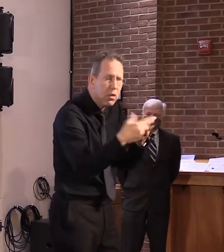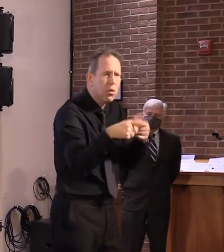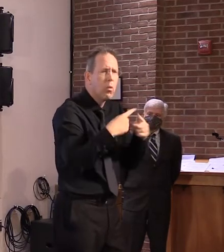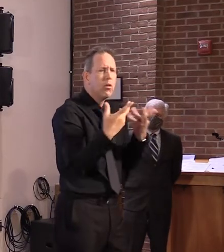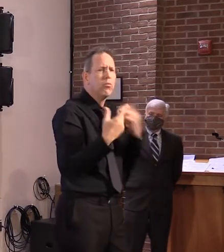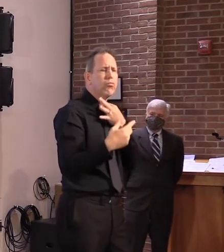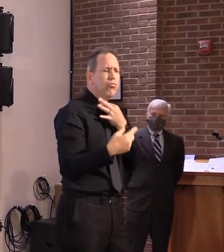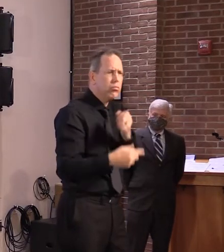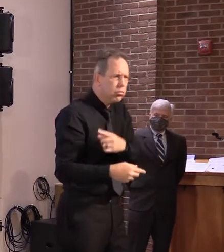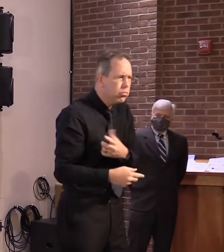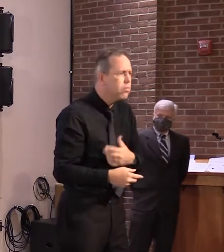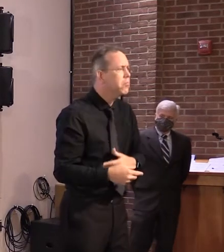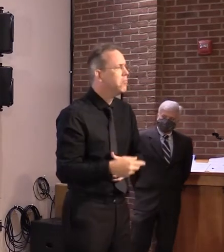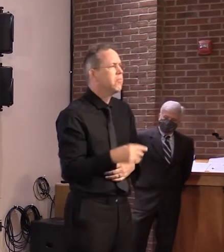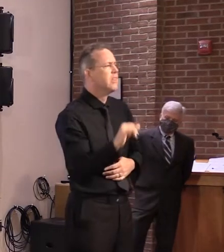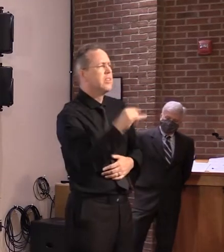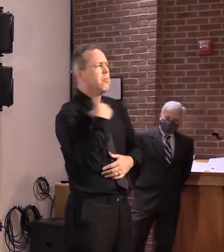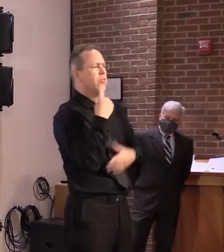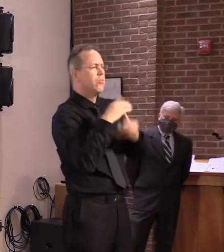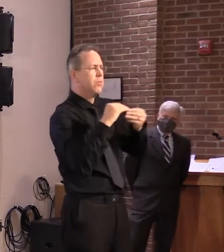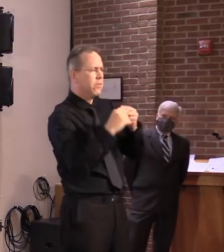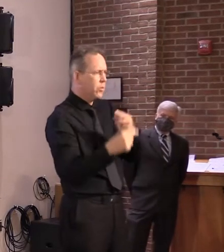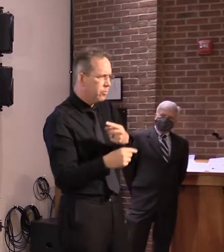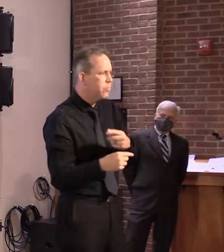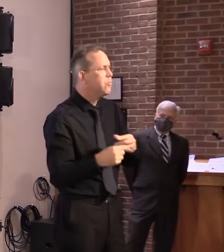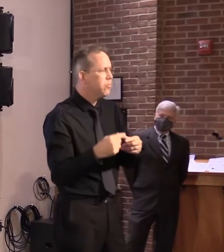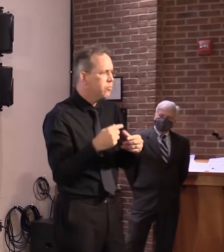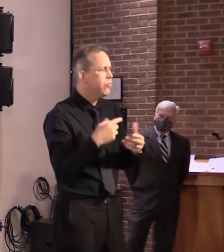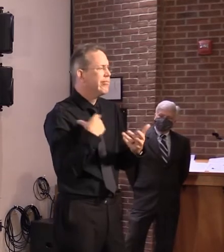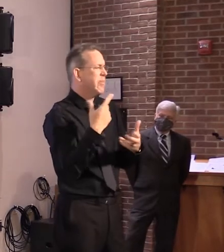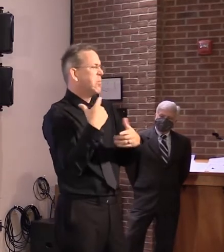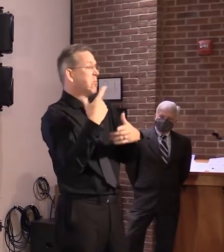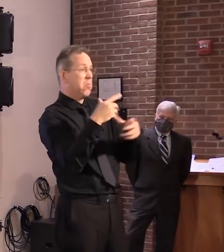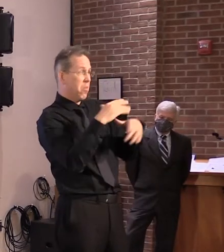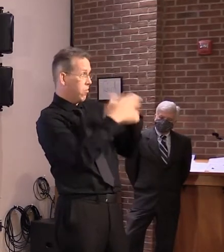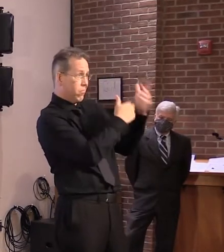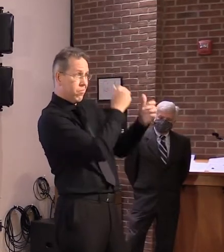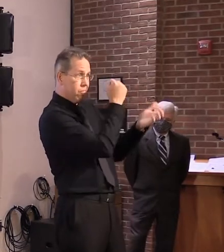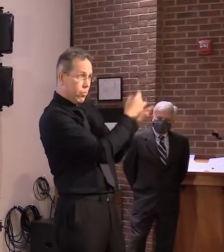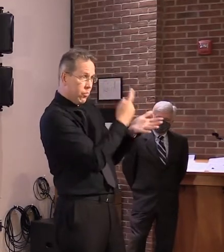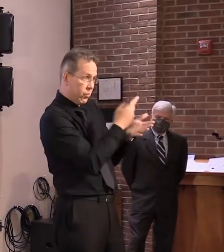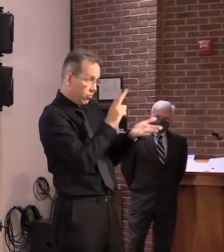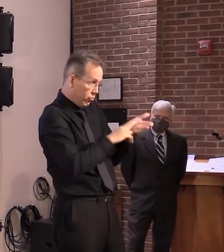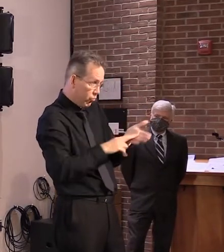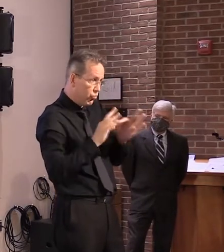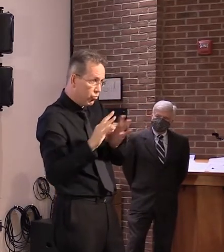in place to distribute the funds, and it all depended on what they had included in the legislation.